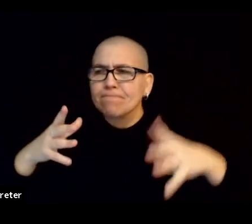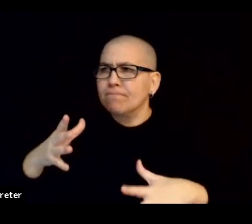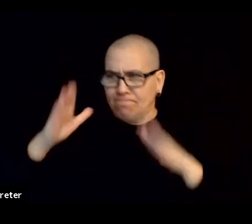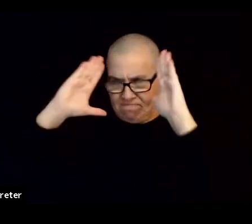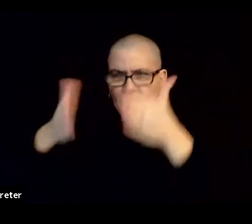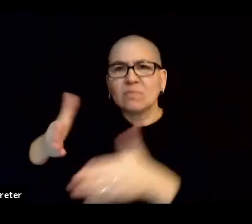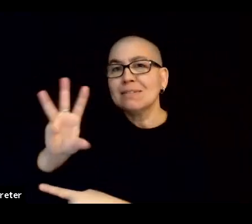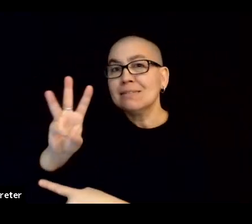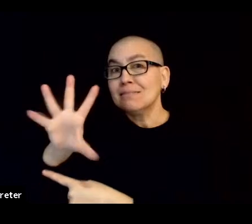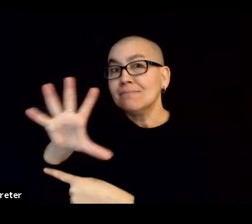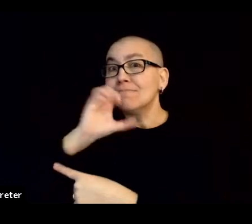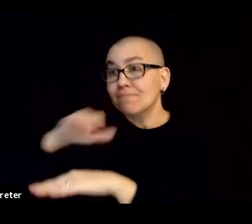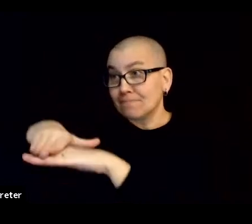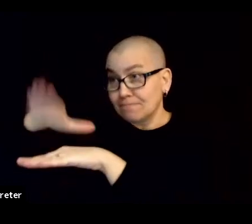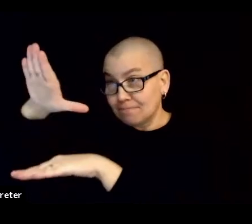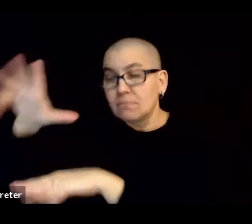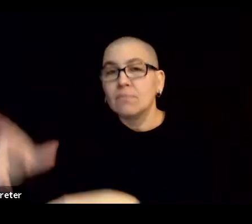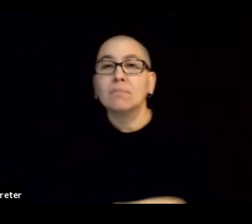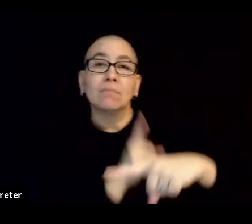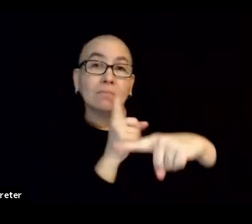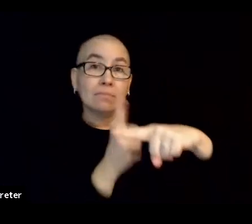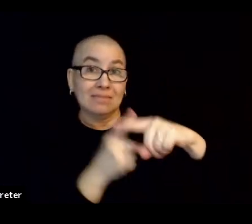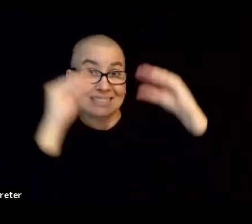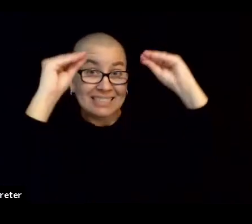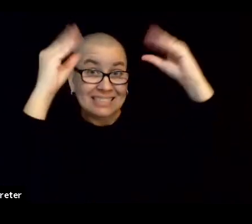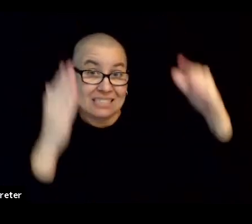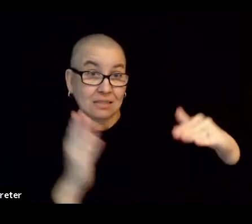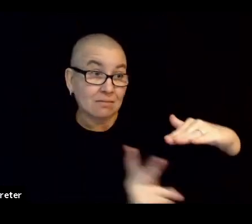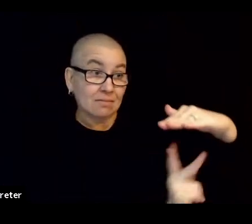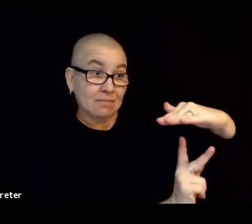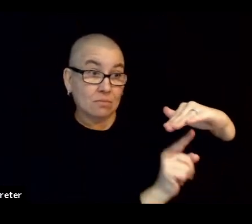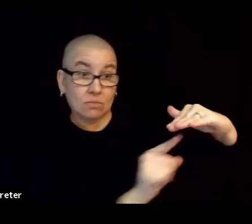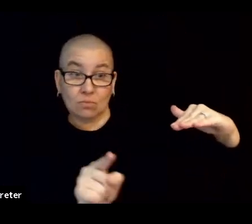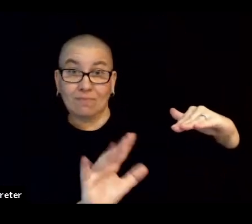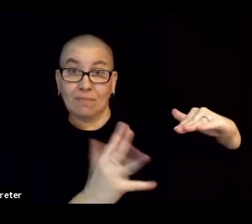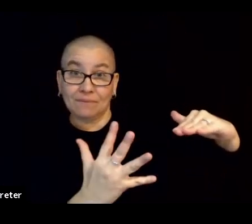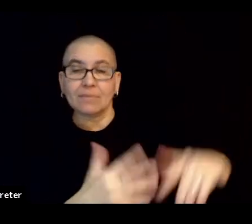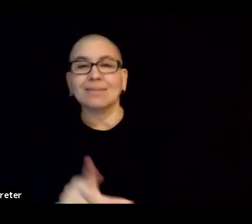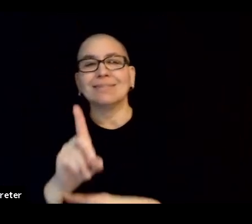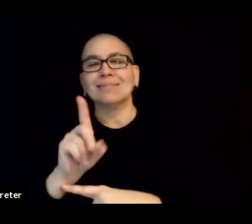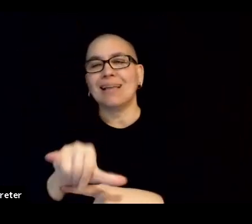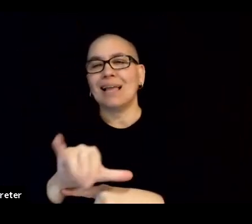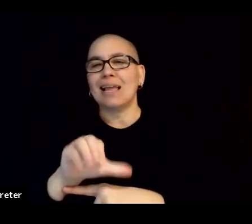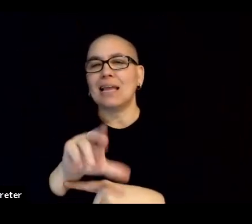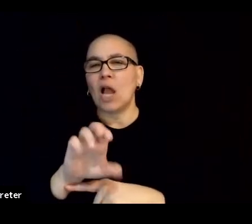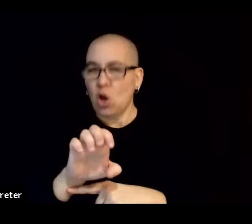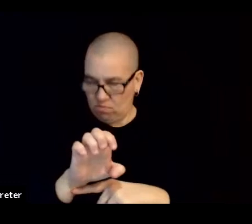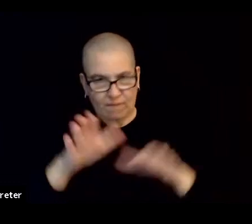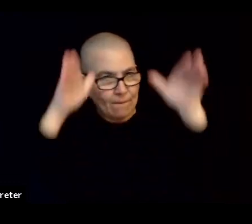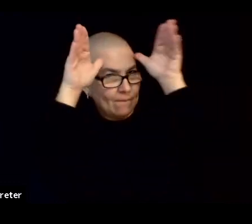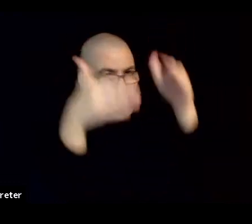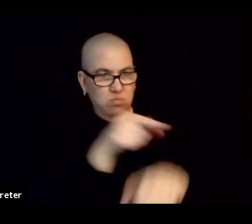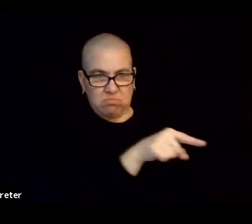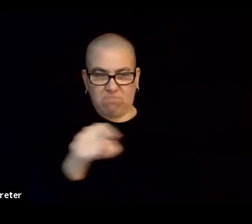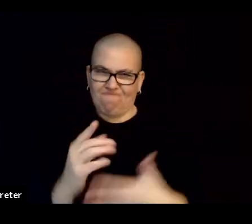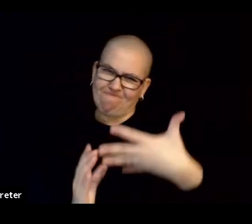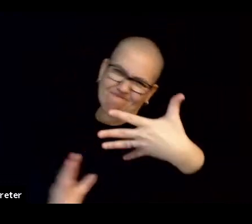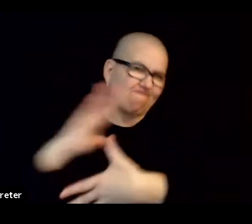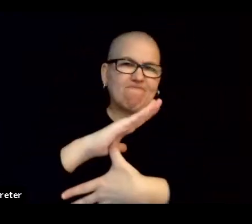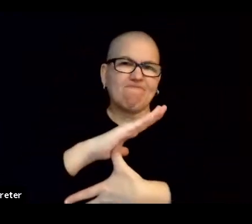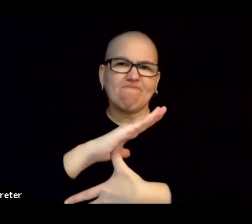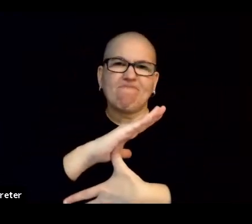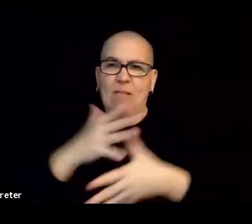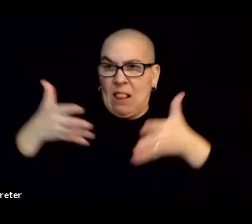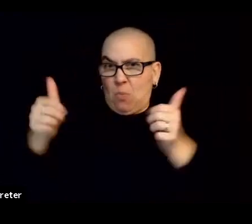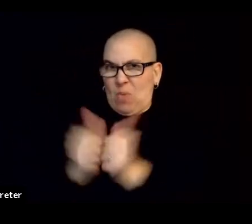providers as a next set of people to take advantage of the doses of